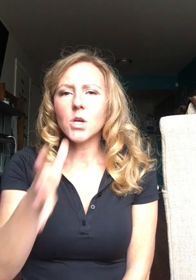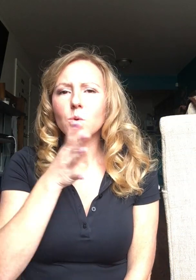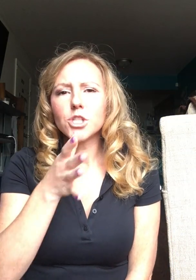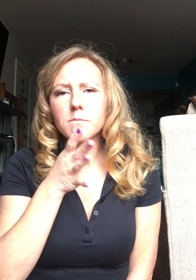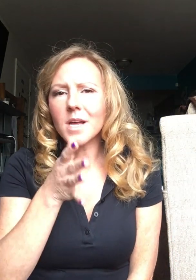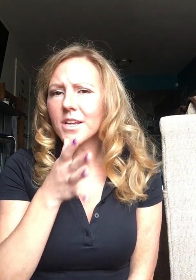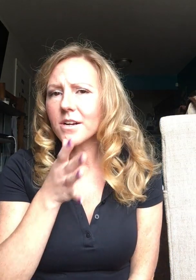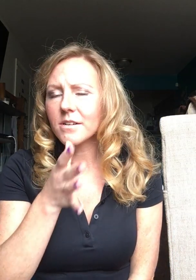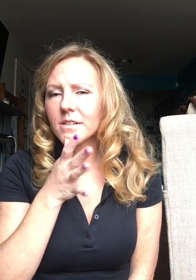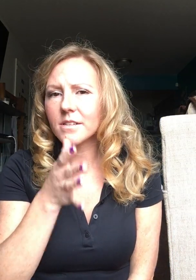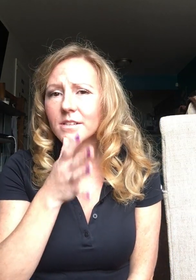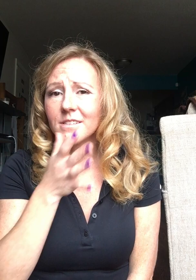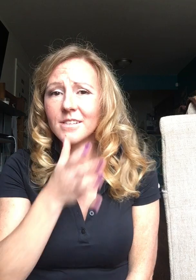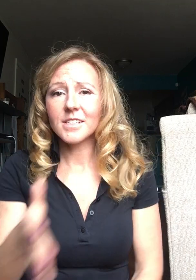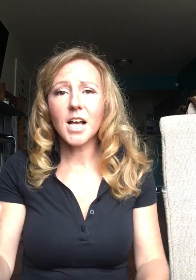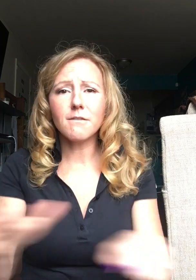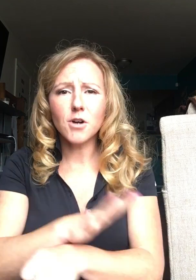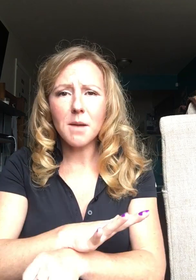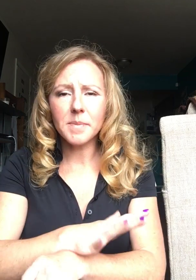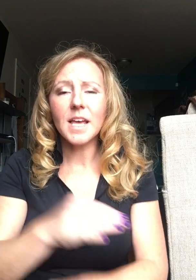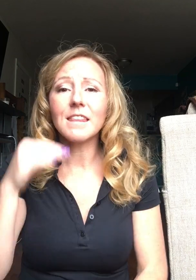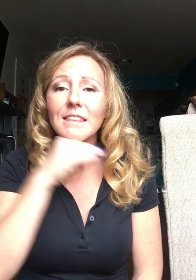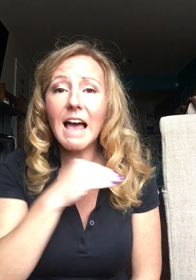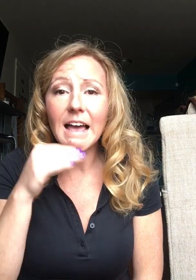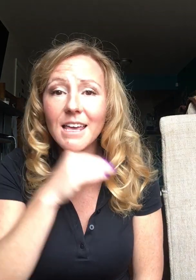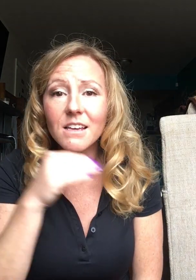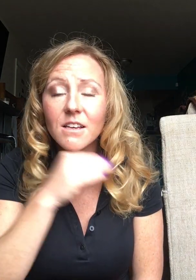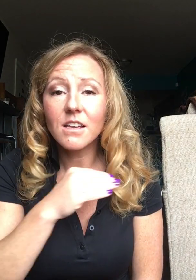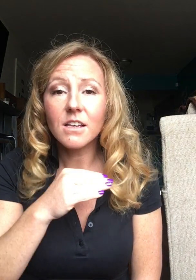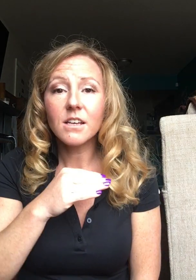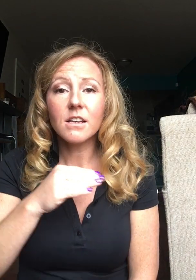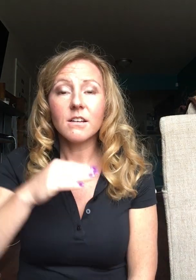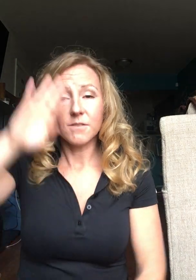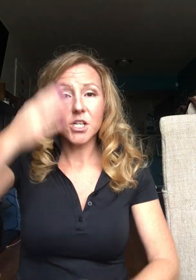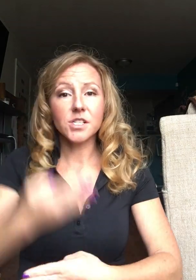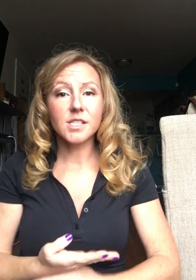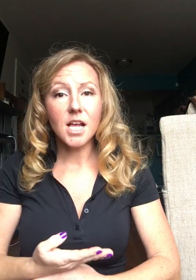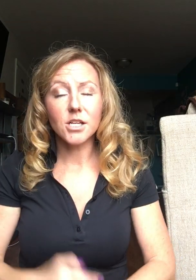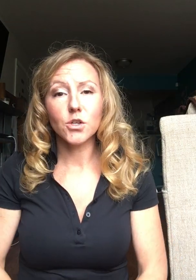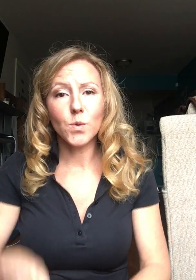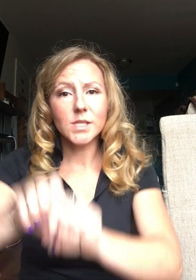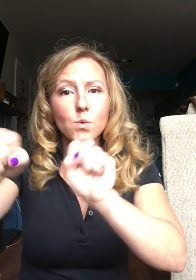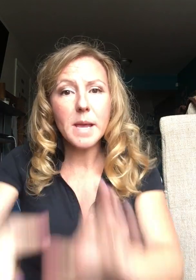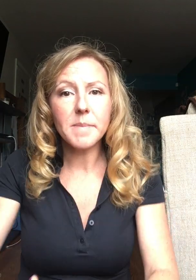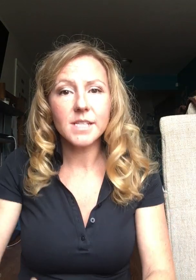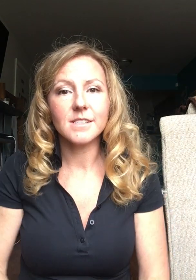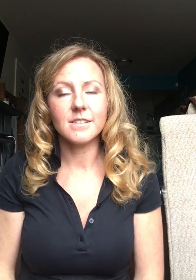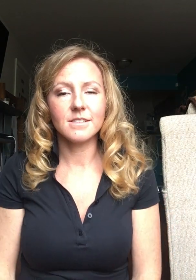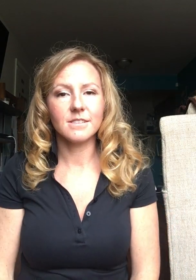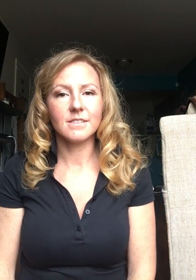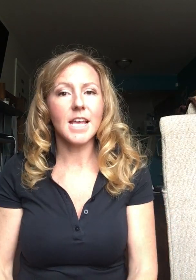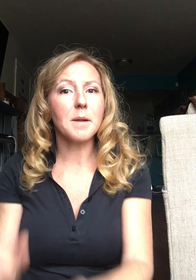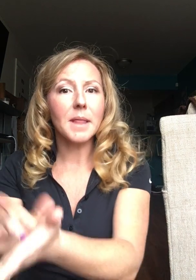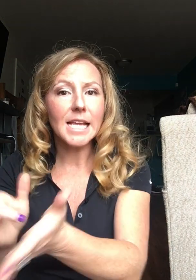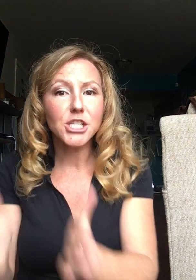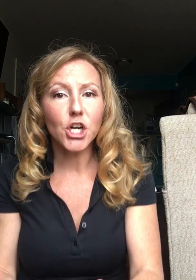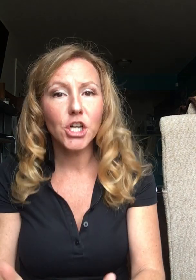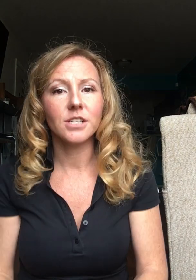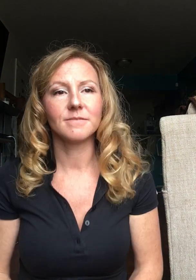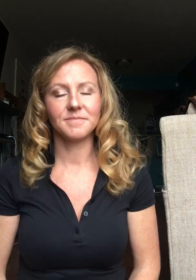Would your mother cover up and lie for her son who is a rapist and a molester?